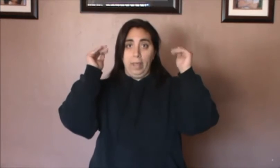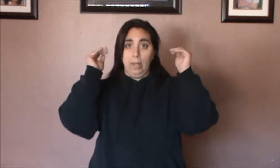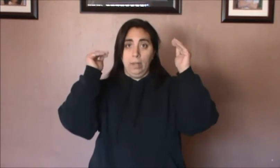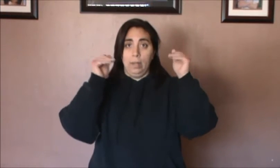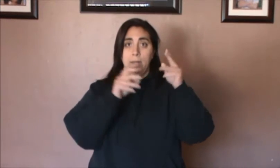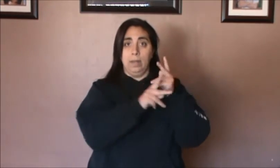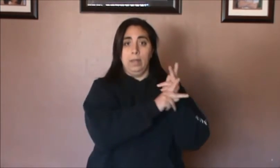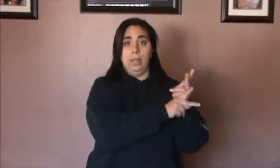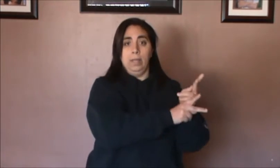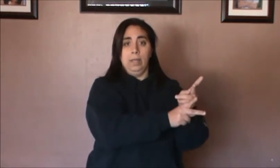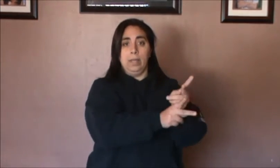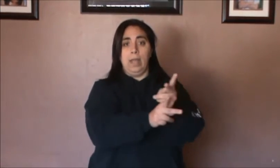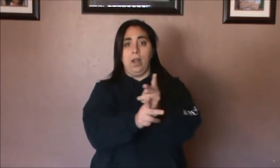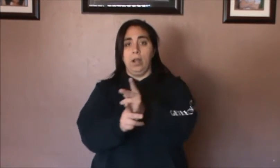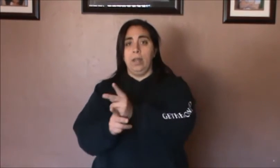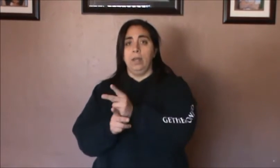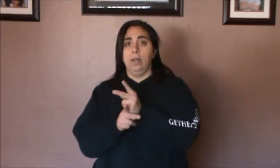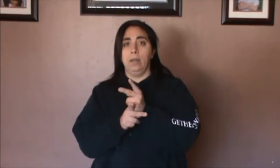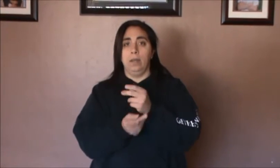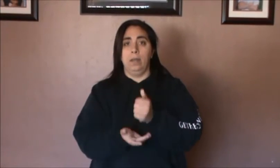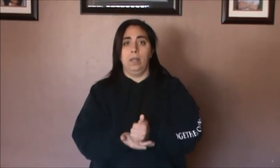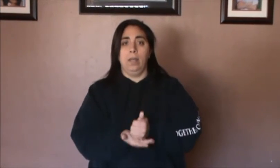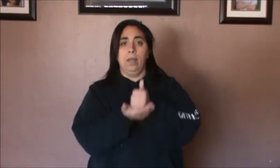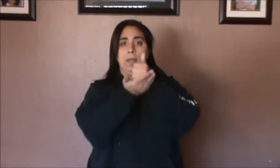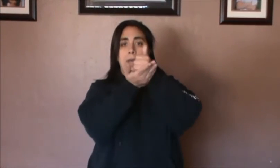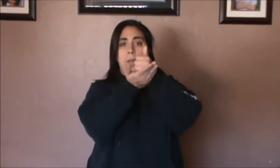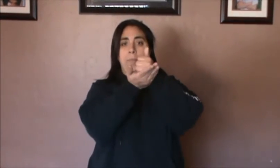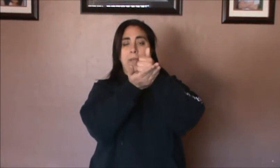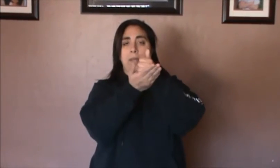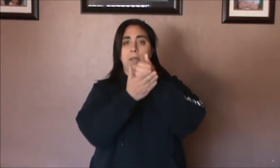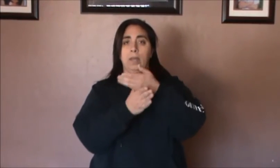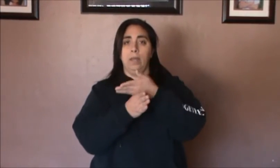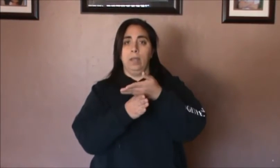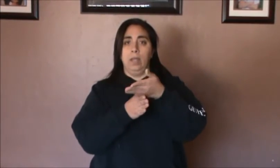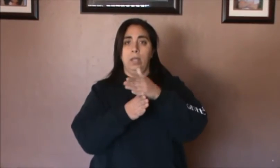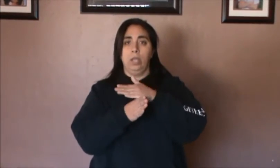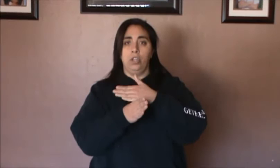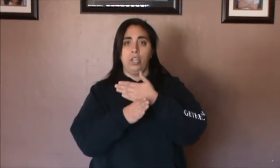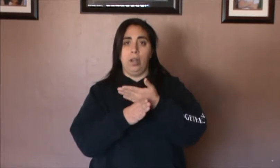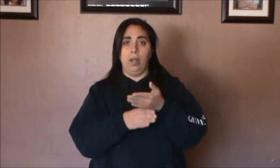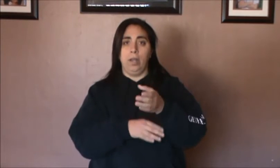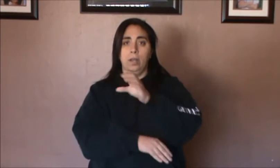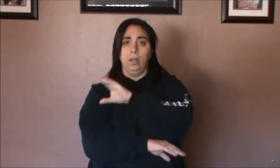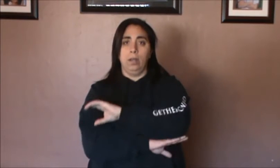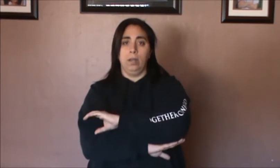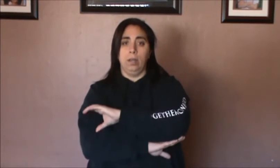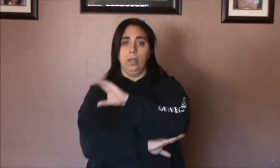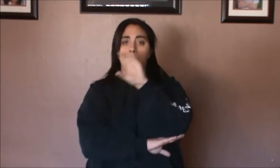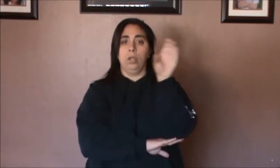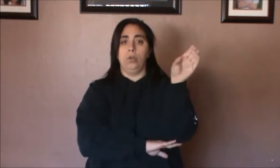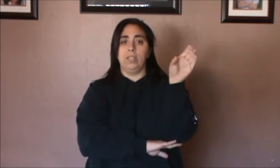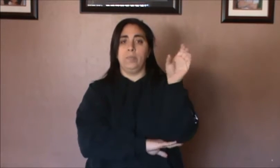hoping, caring, helping, sharing.